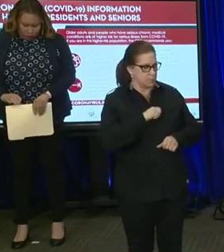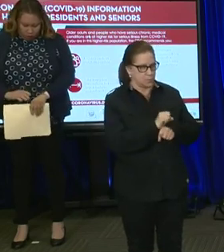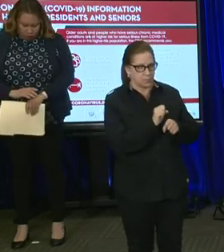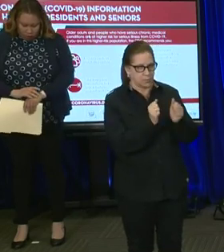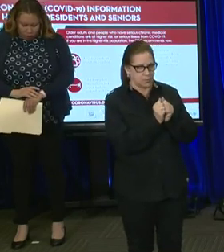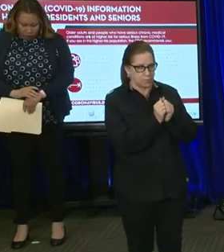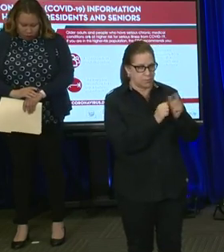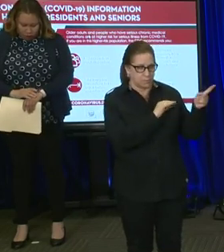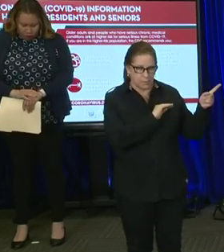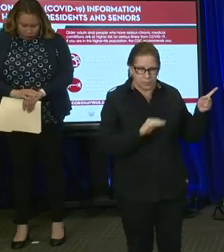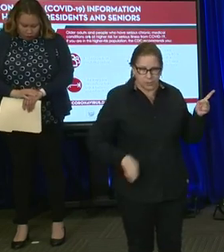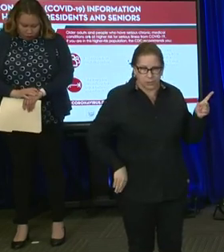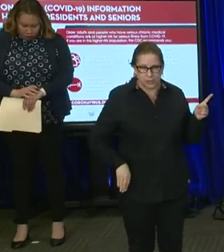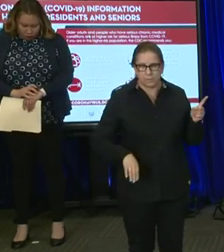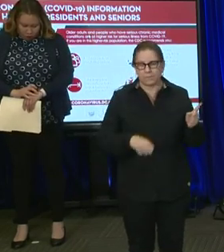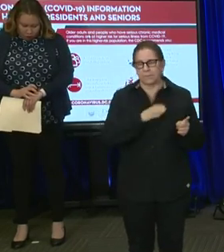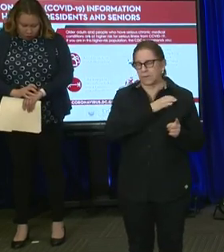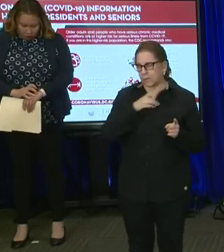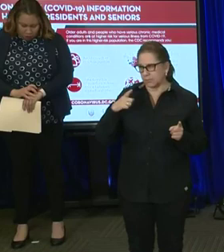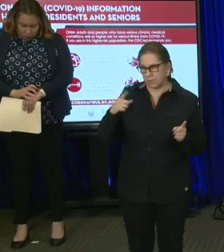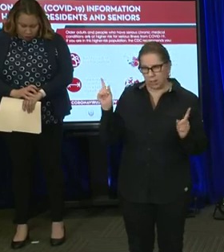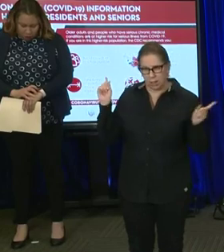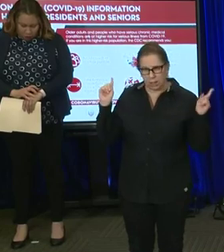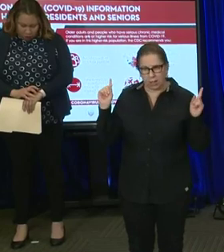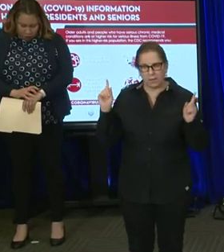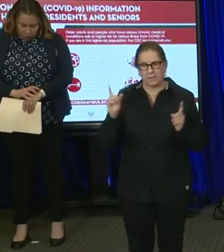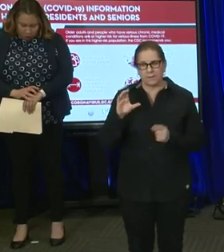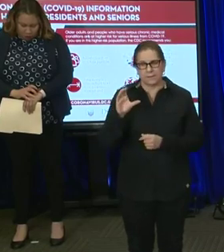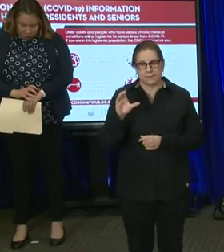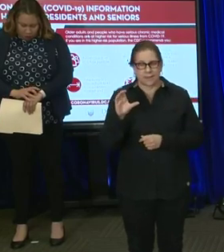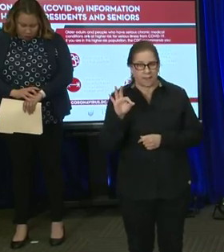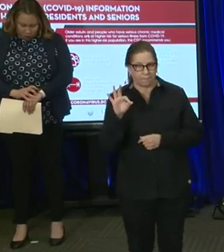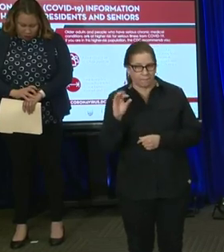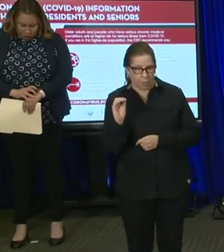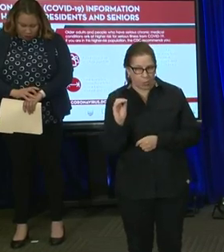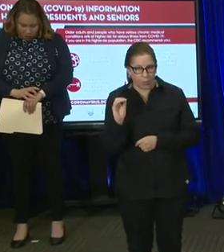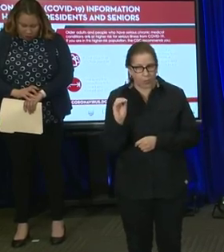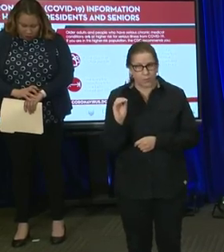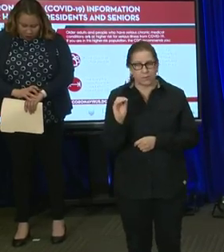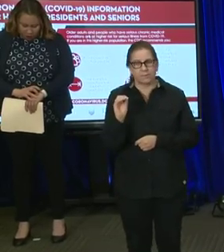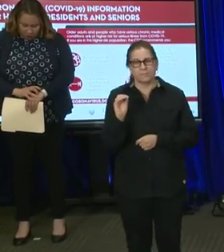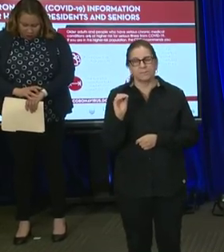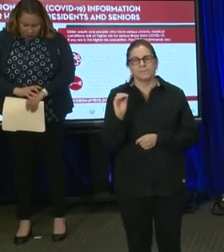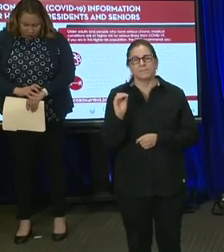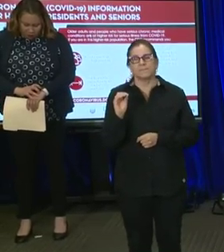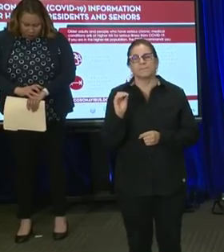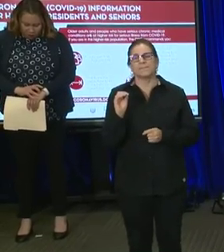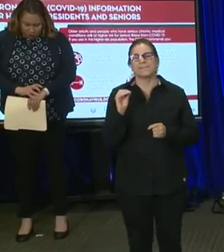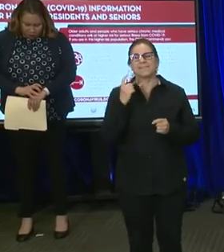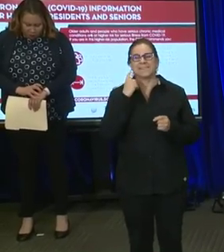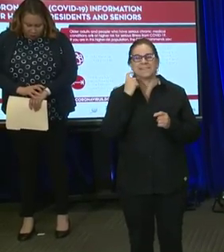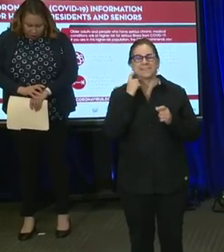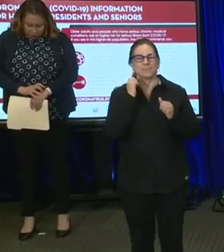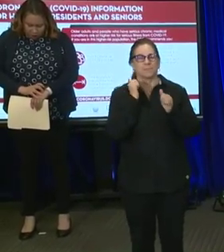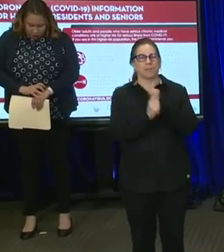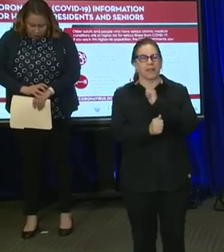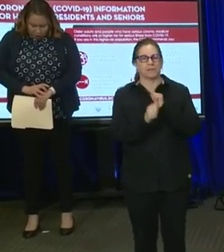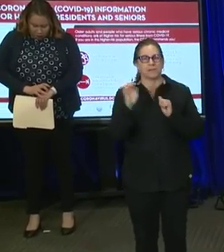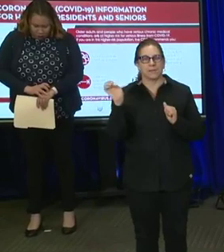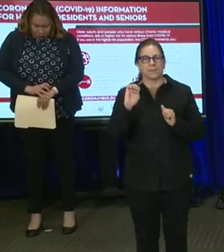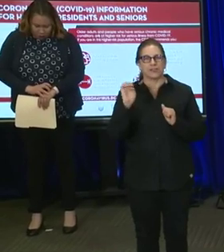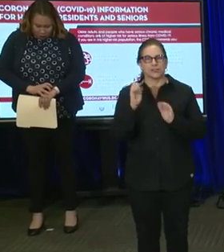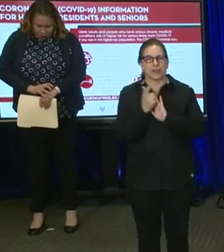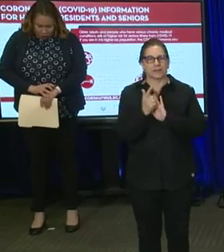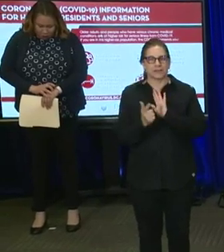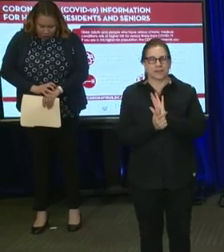council, CFO Jeff DeWitt, to pass emergency legislation earlier this week. And as you see, with the announcement